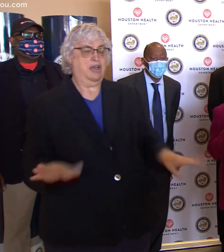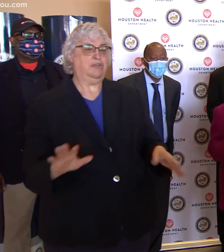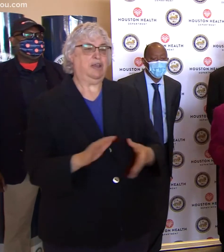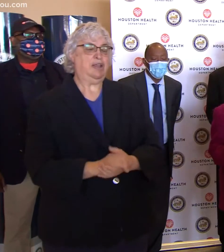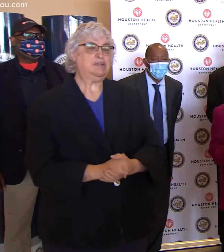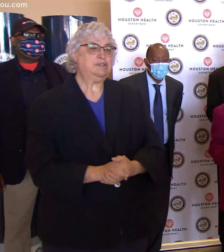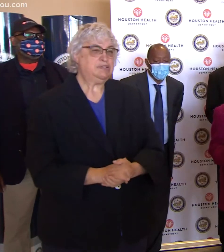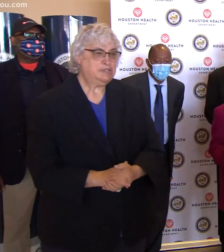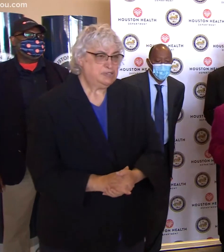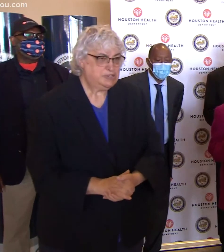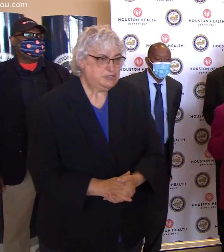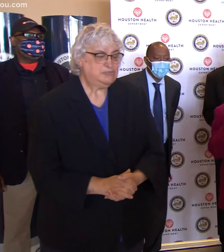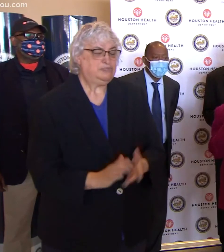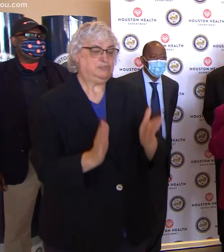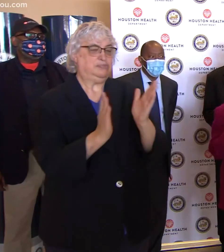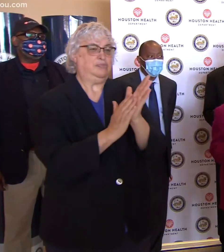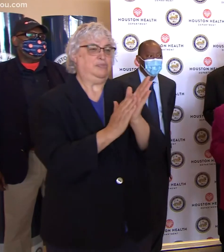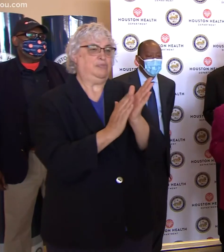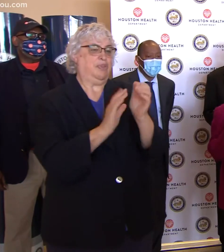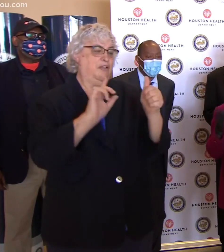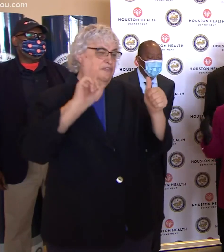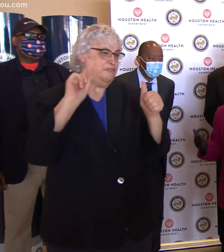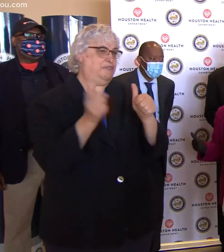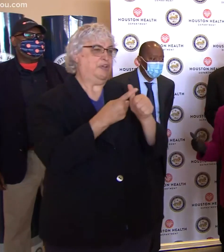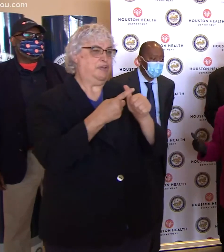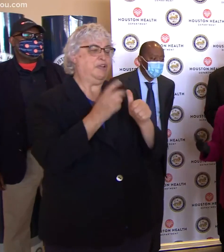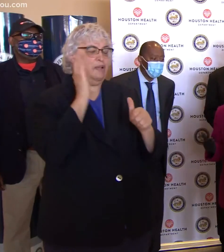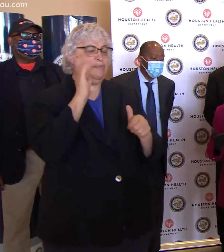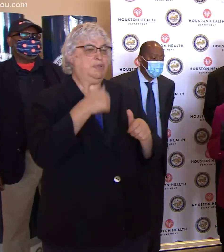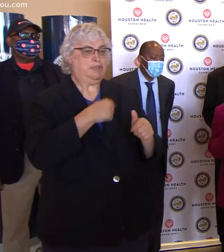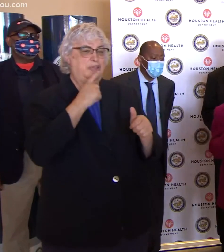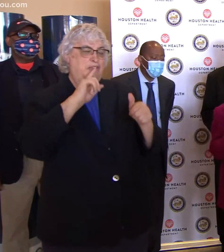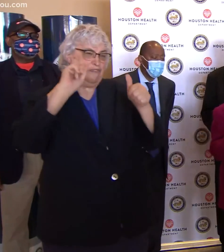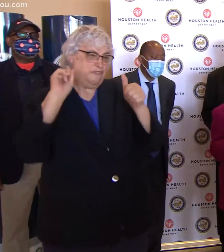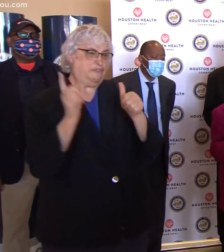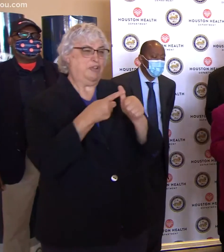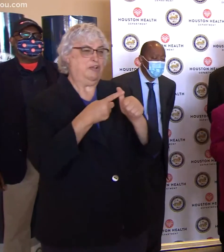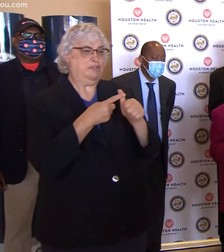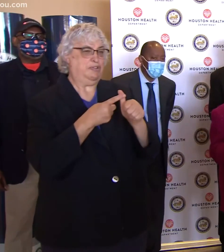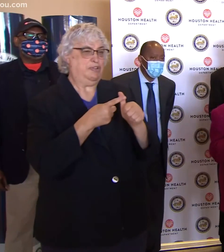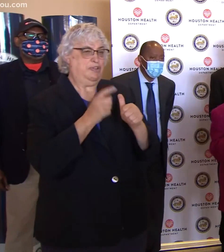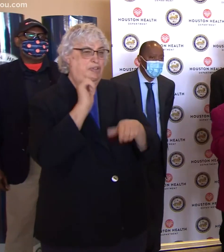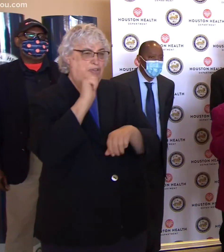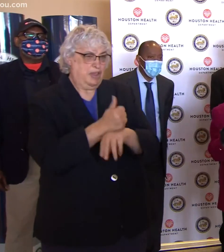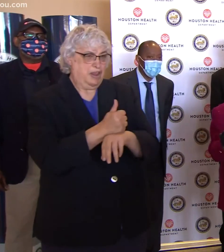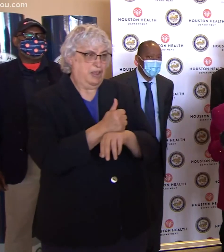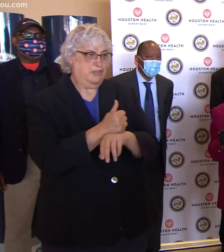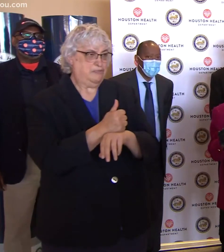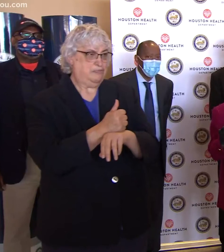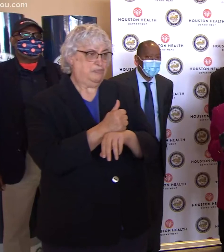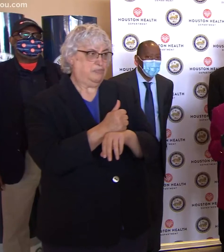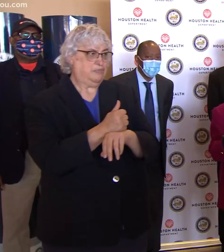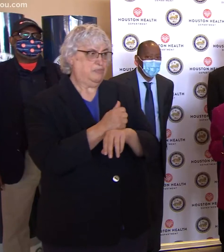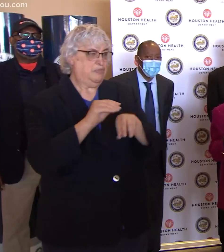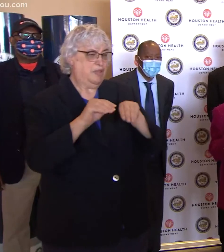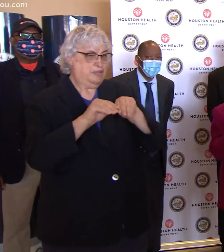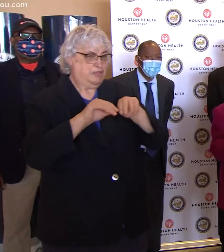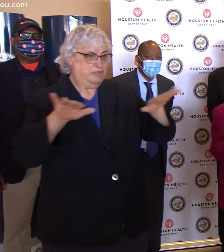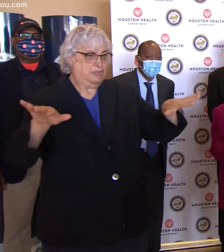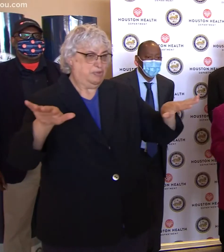So I applaud this effort of being the first, I'm going to say that, that has set up this kind of